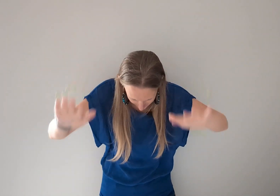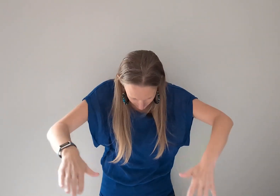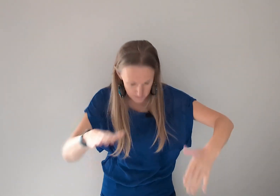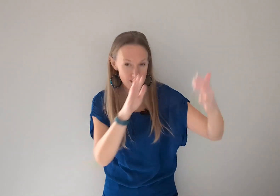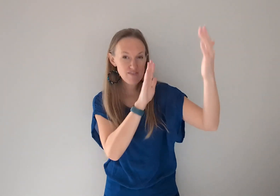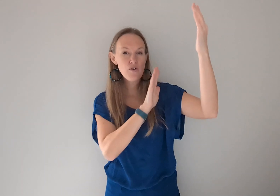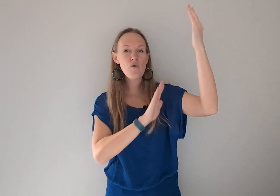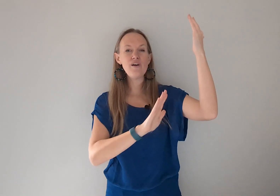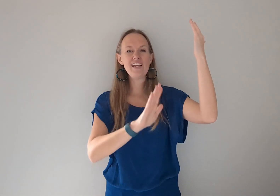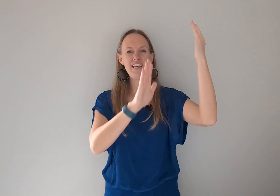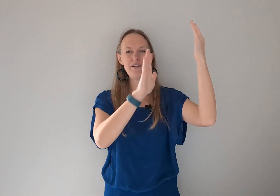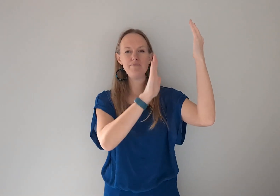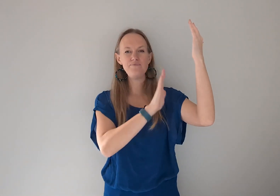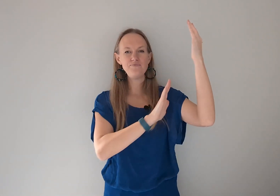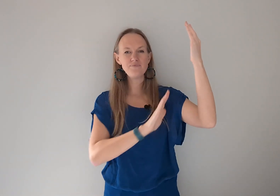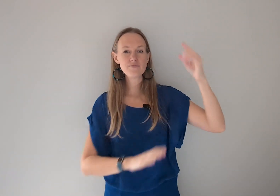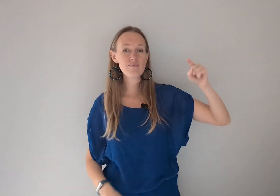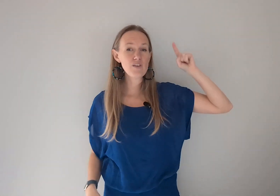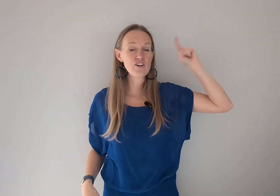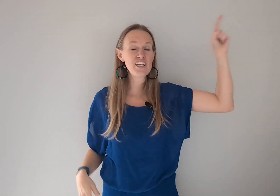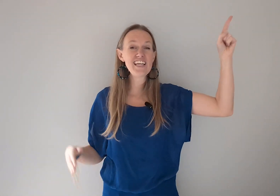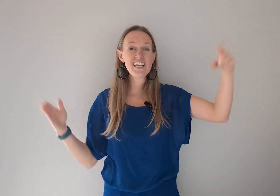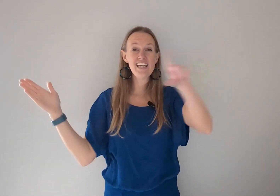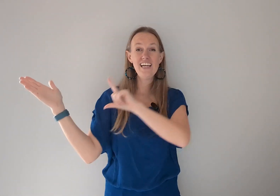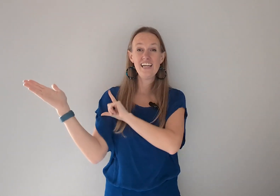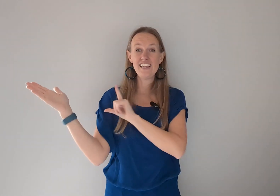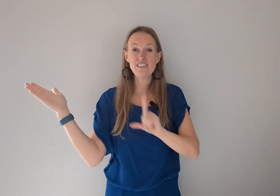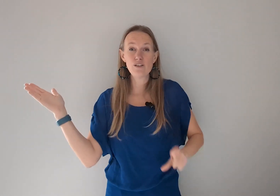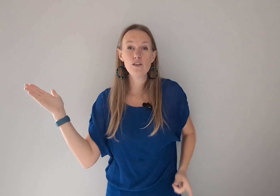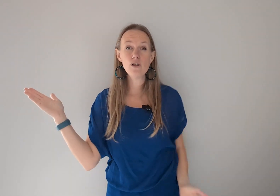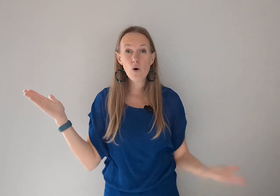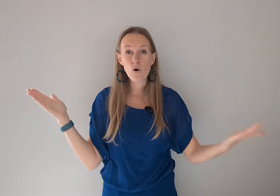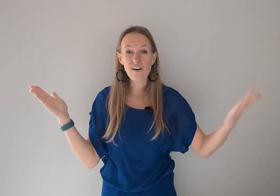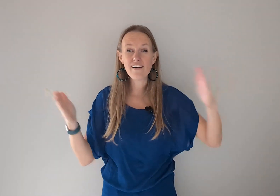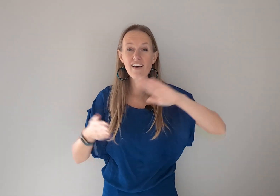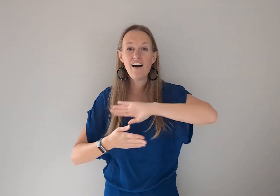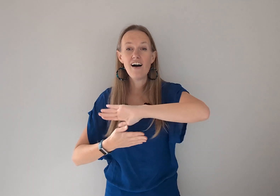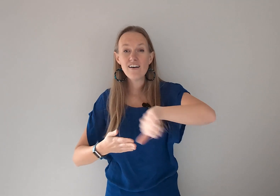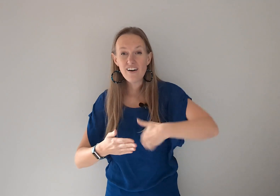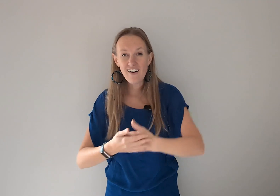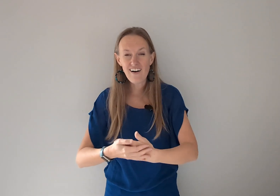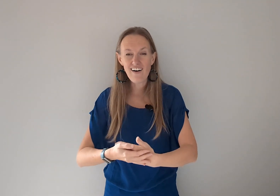down before him, for he is Lord of